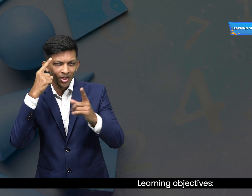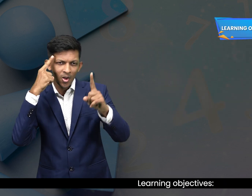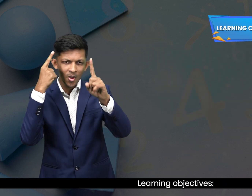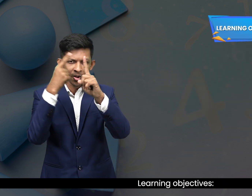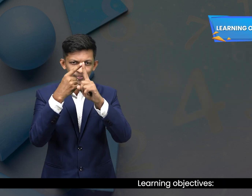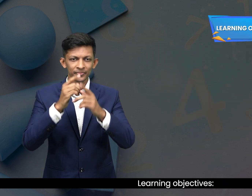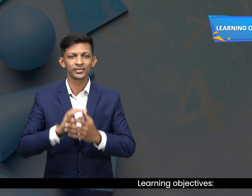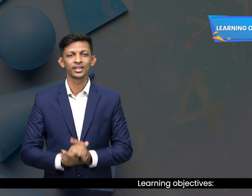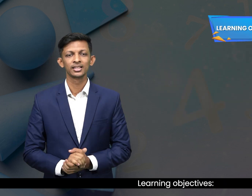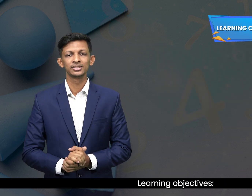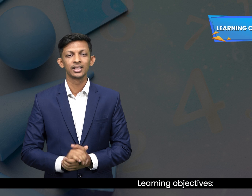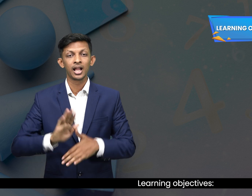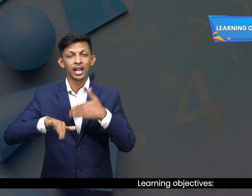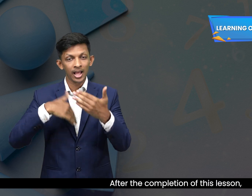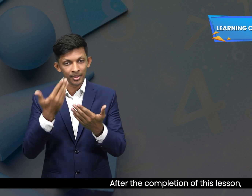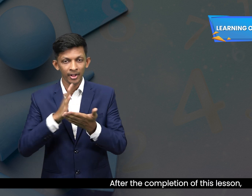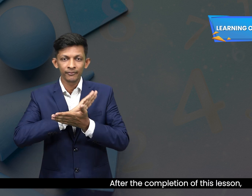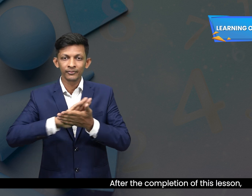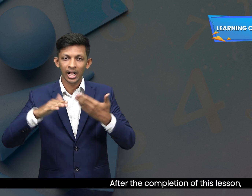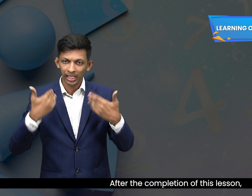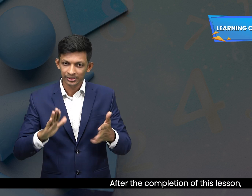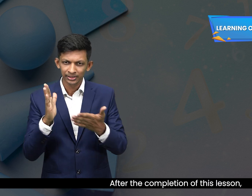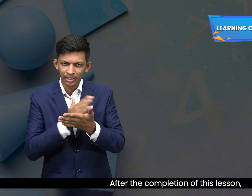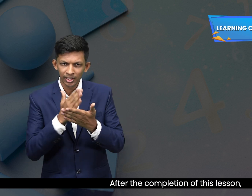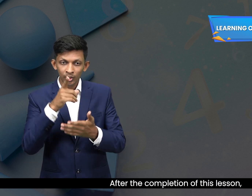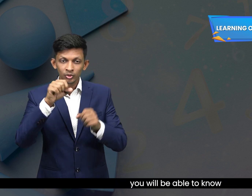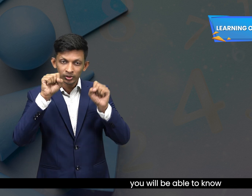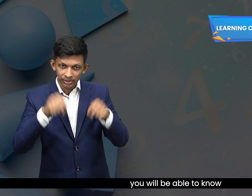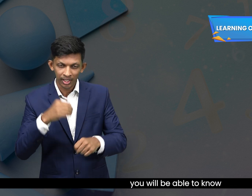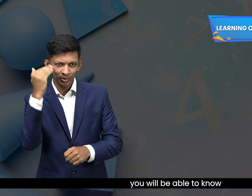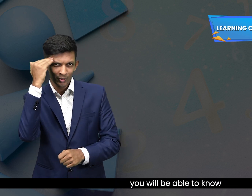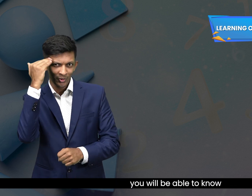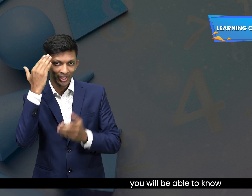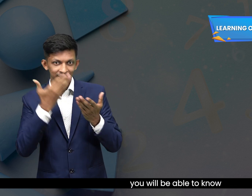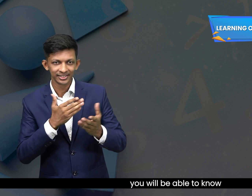Learning objectives. After the completion of this lesson, you will be able to know